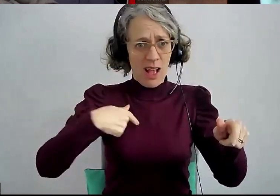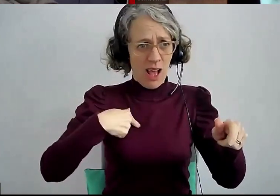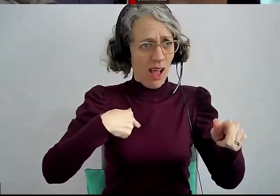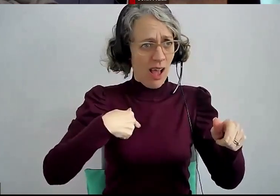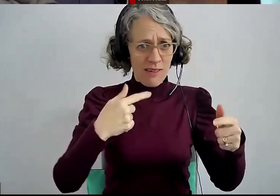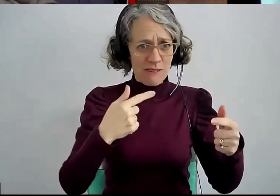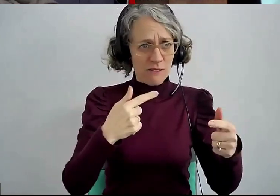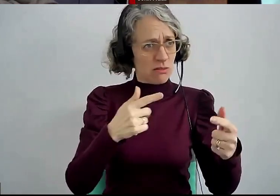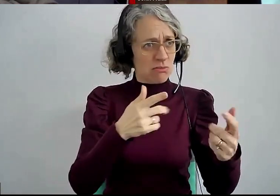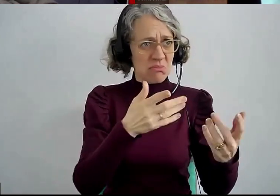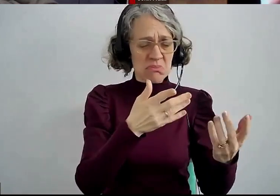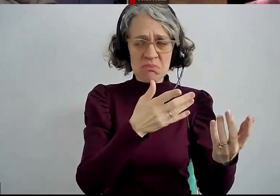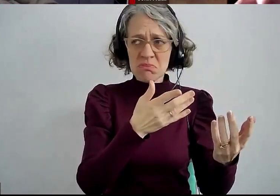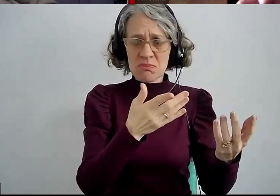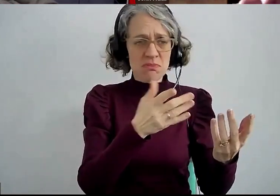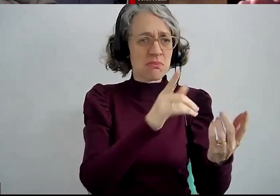level,